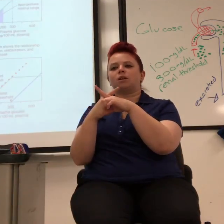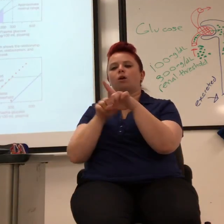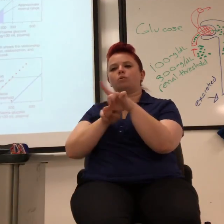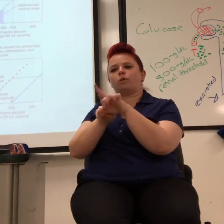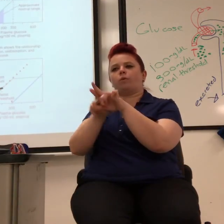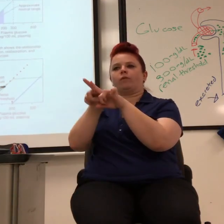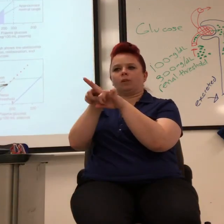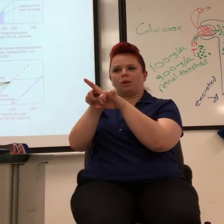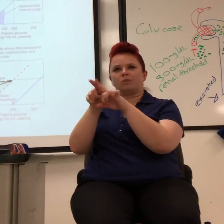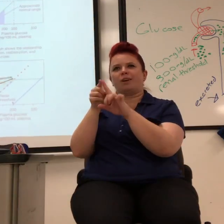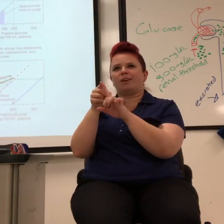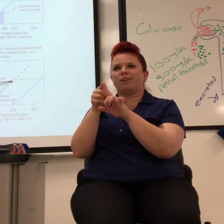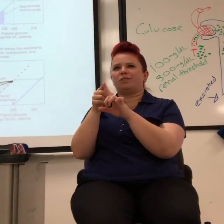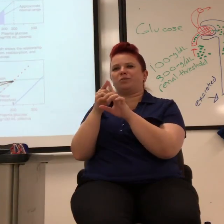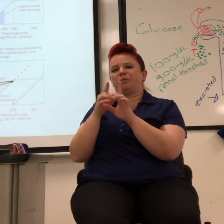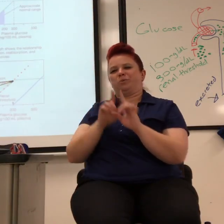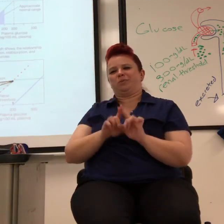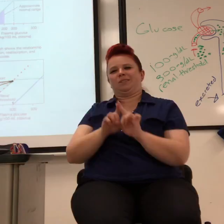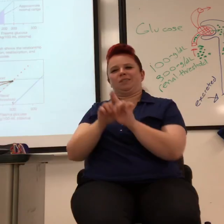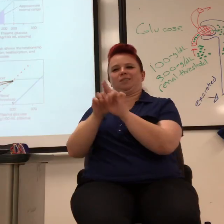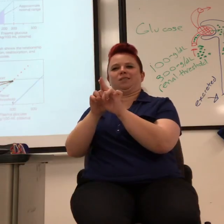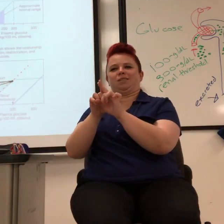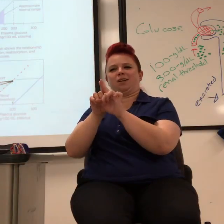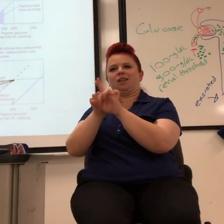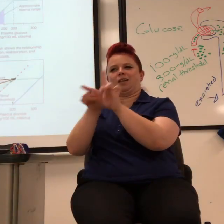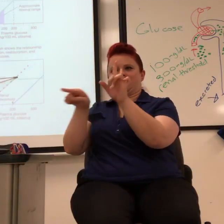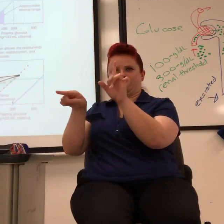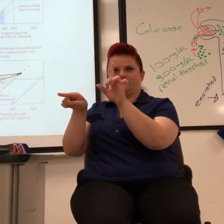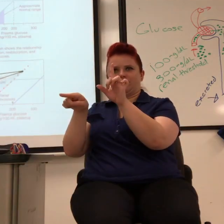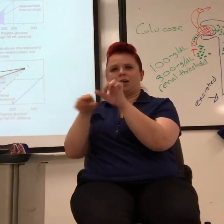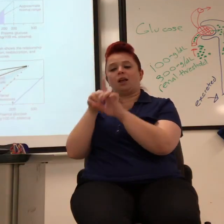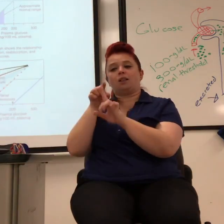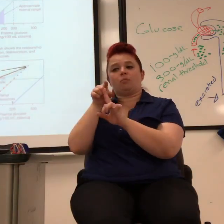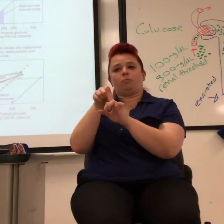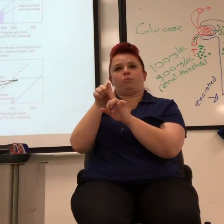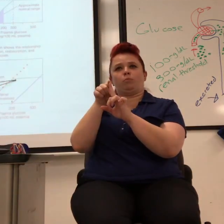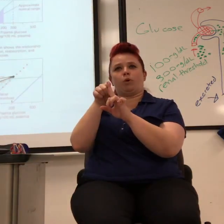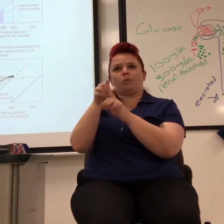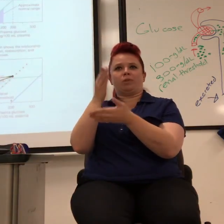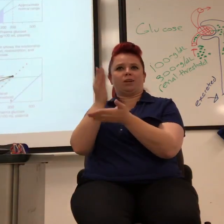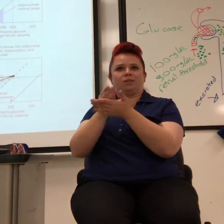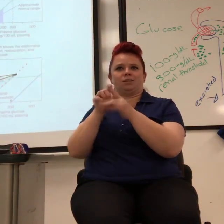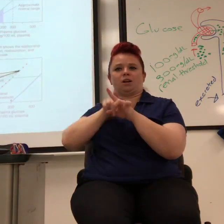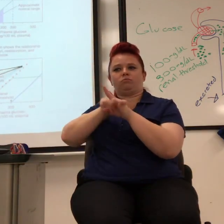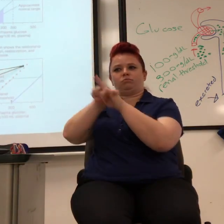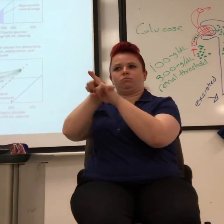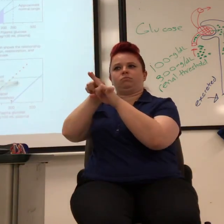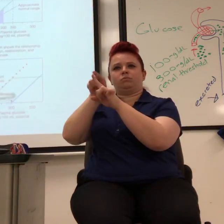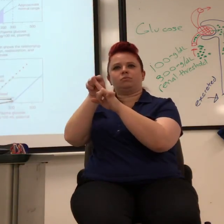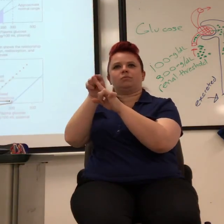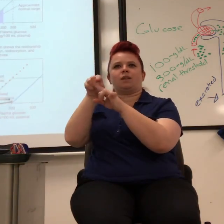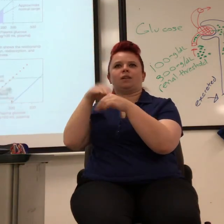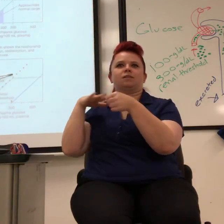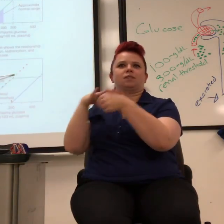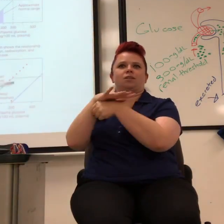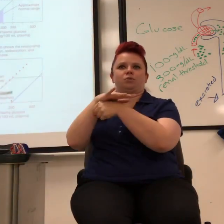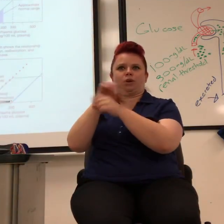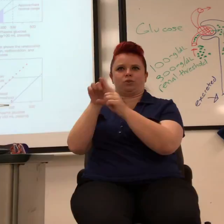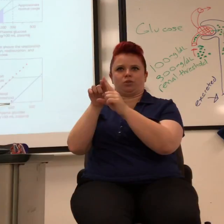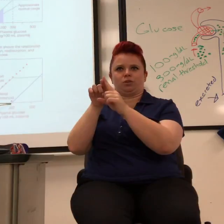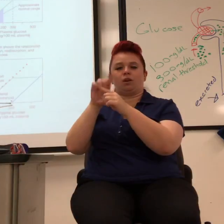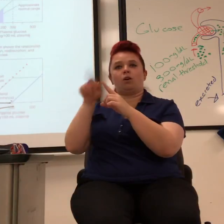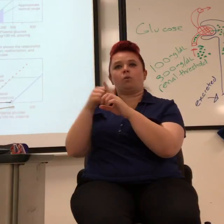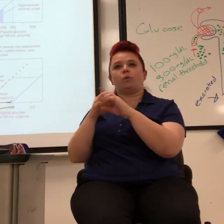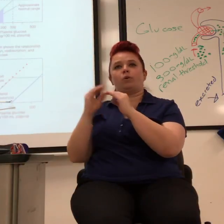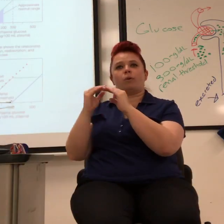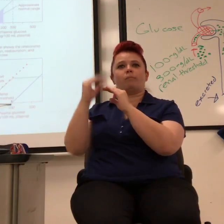reabsorption to a point. That point is when it reaches saturation, then it just keeps going out. But when you exceed saturation, that's the same point